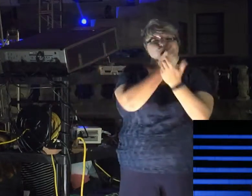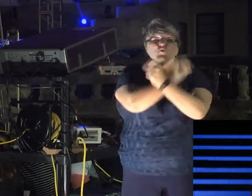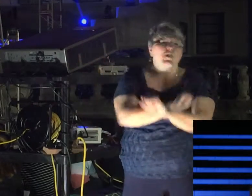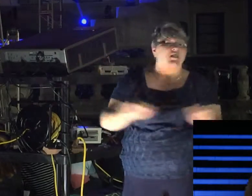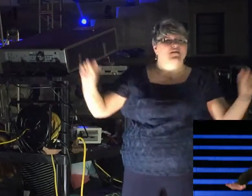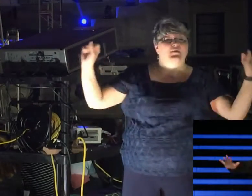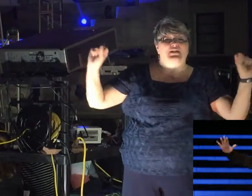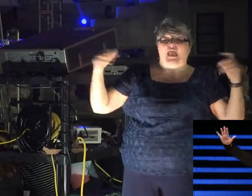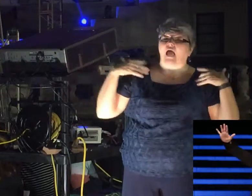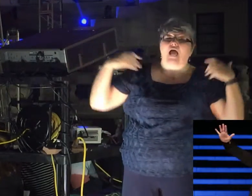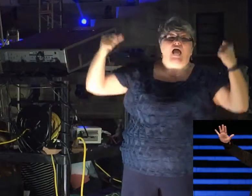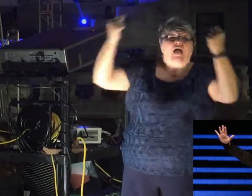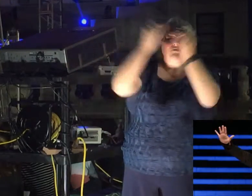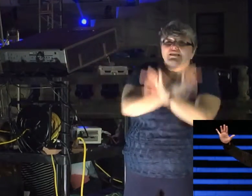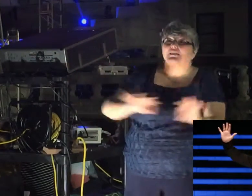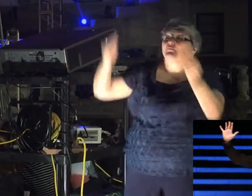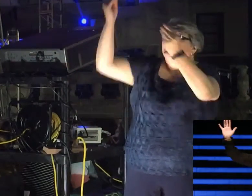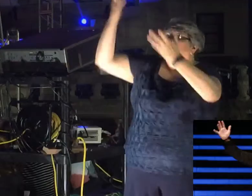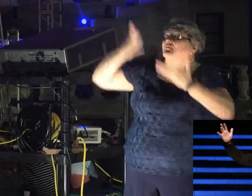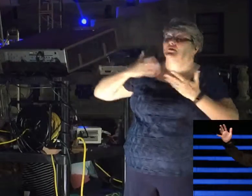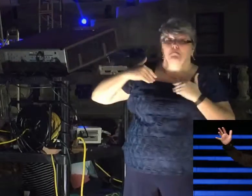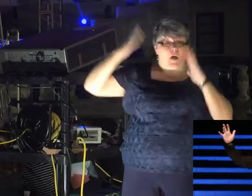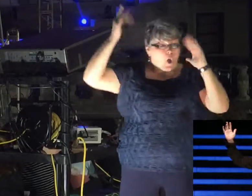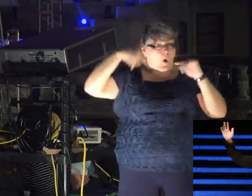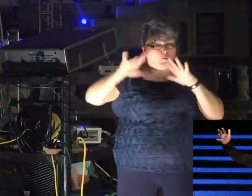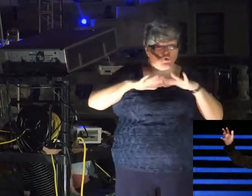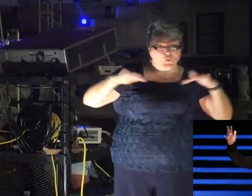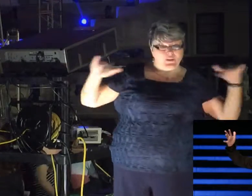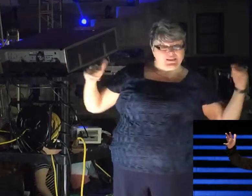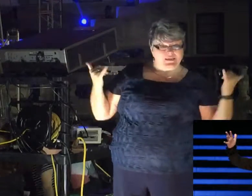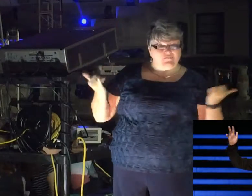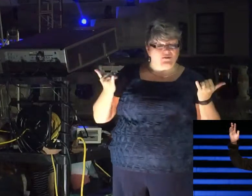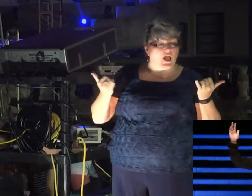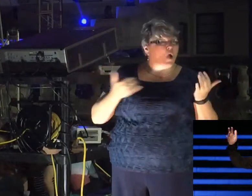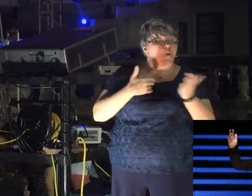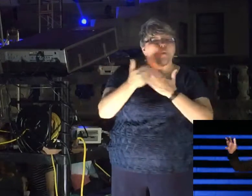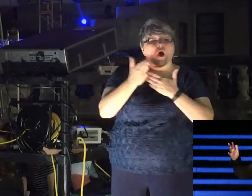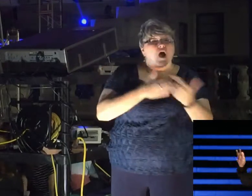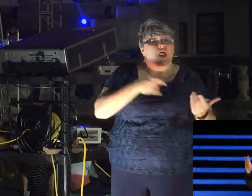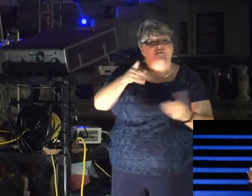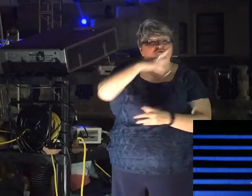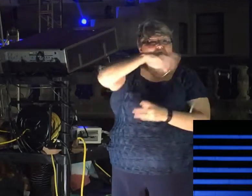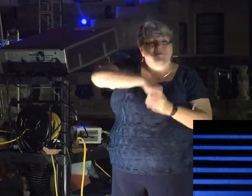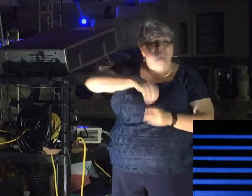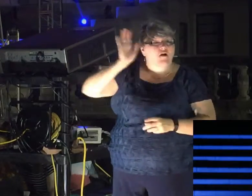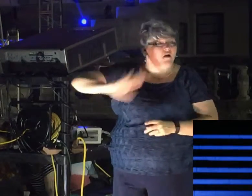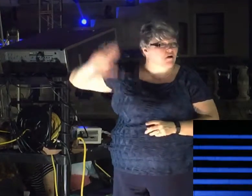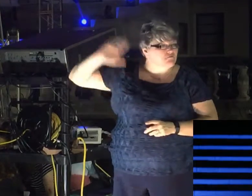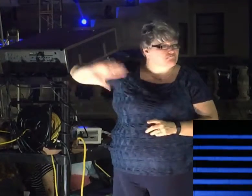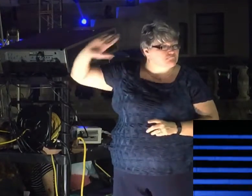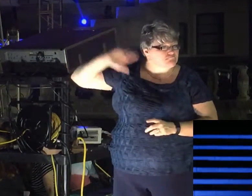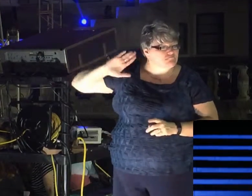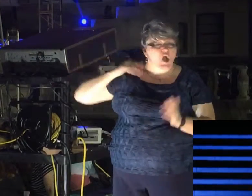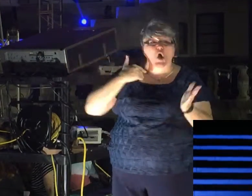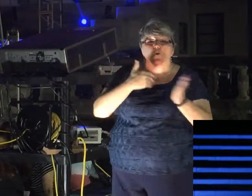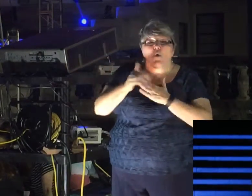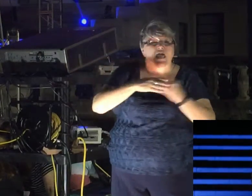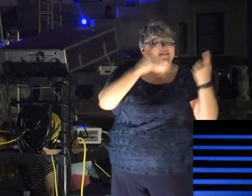a new liberty, a healthy liberty in Him. So my hope is as you walk out of here, whatever you've been a part